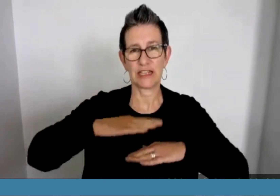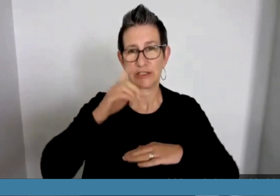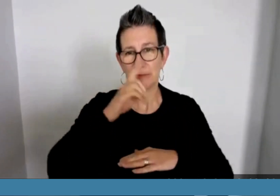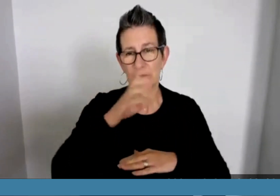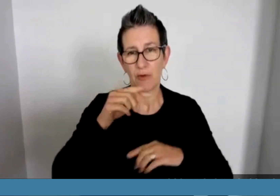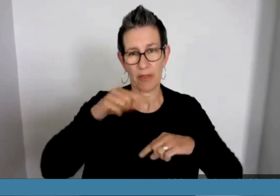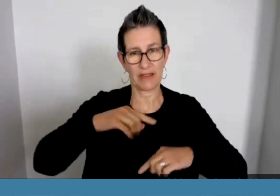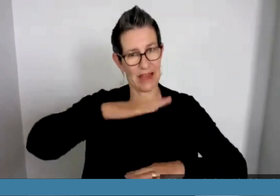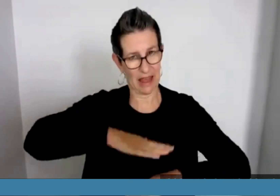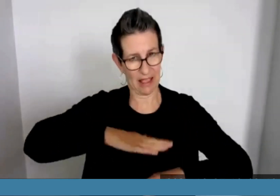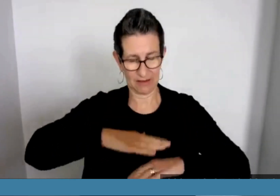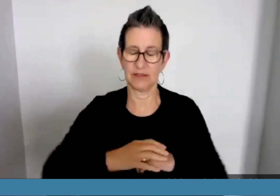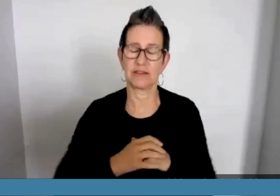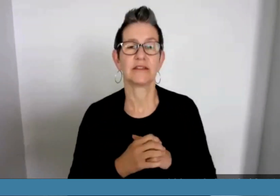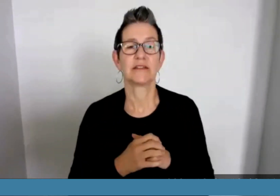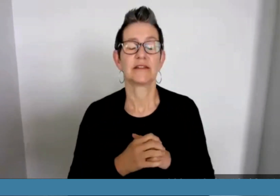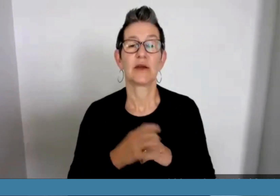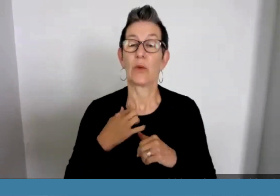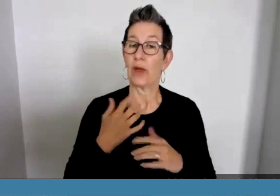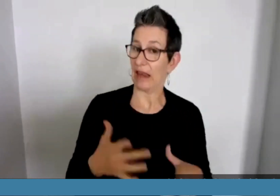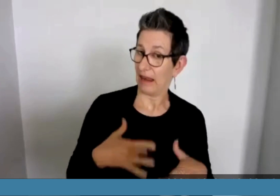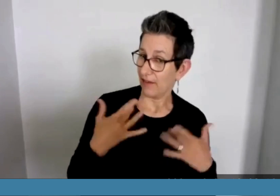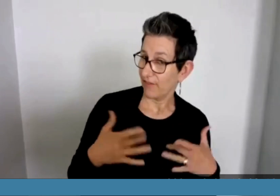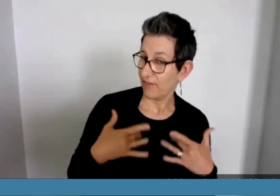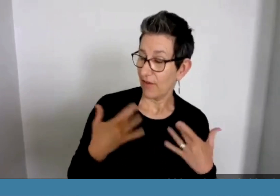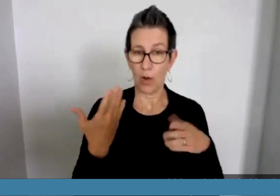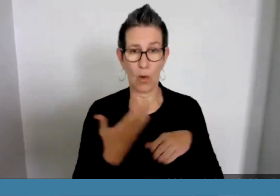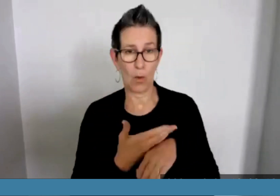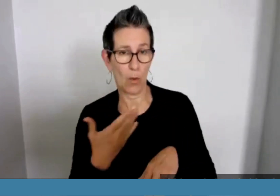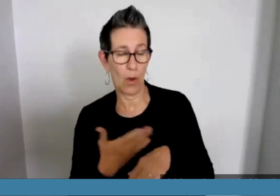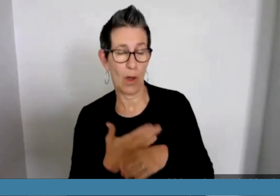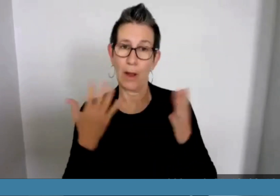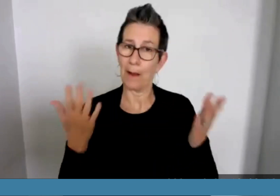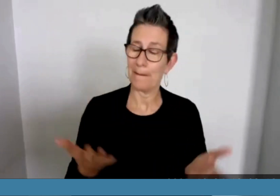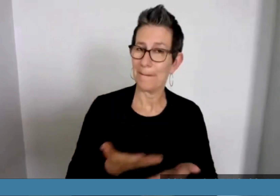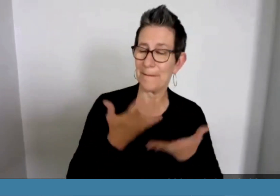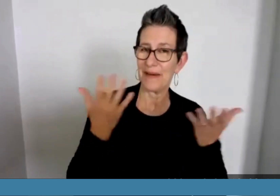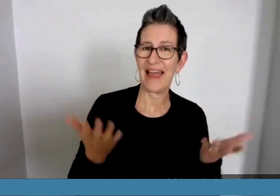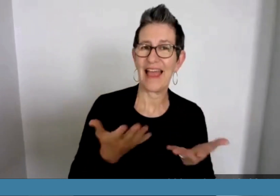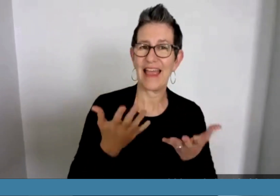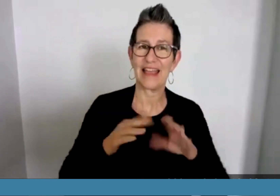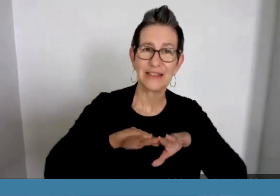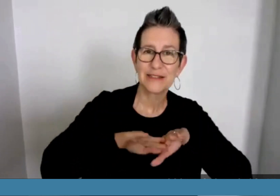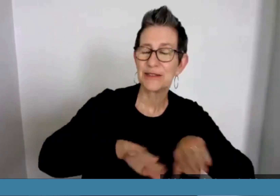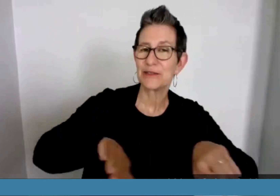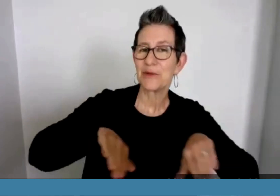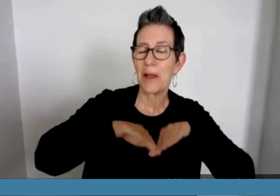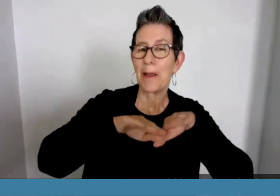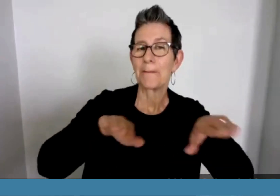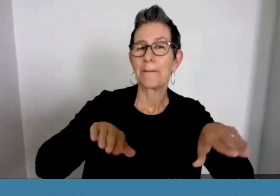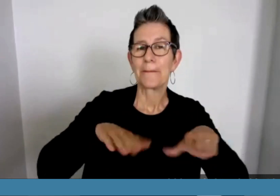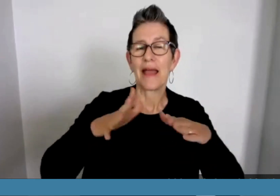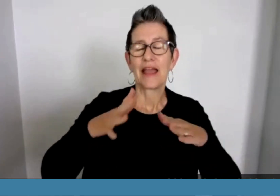On this land, we live, work, play, swim, and dream